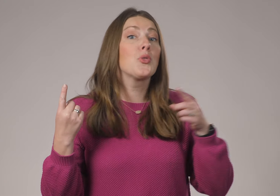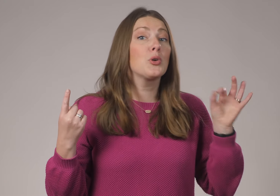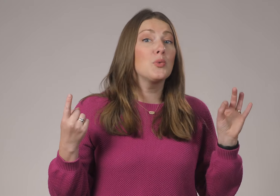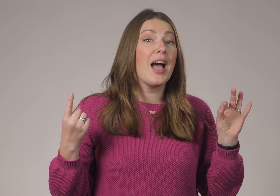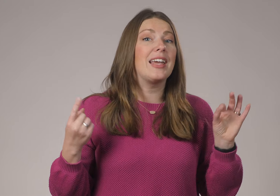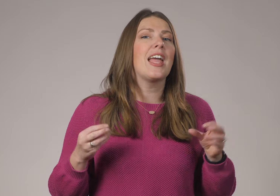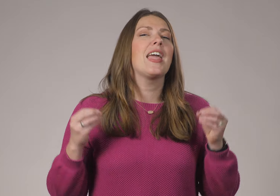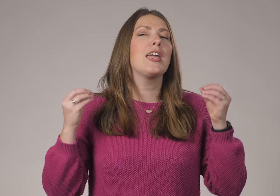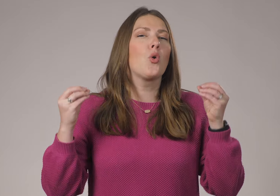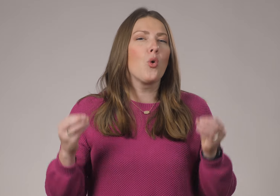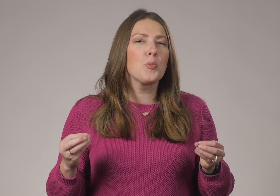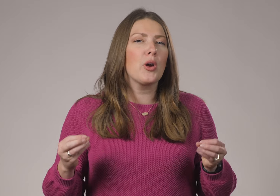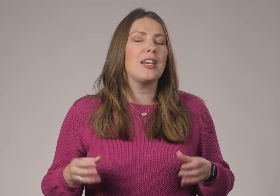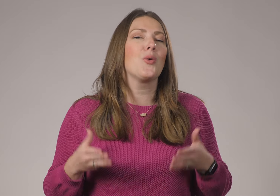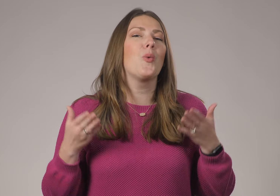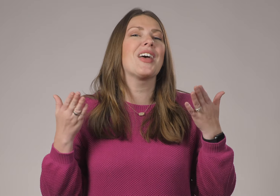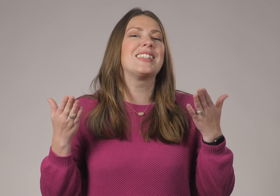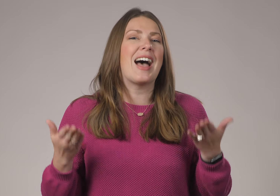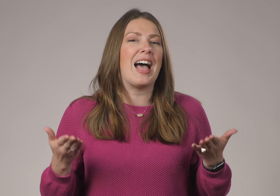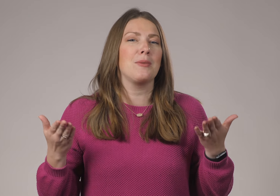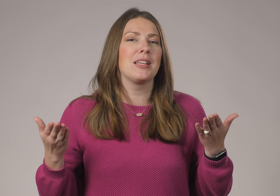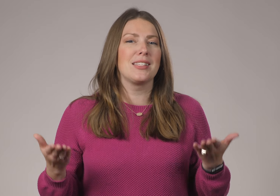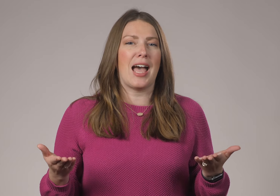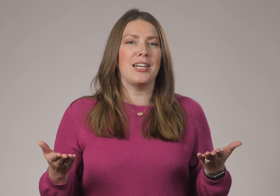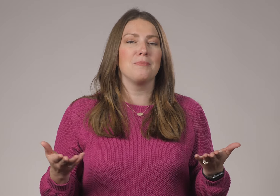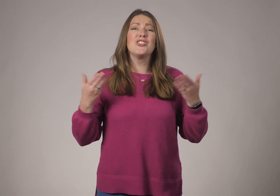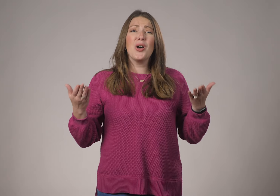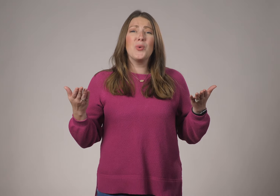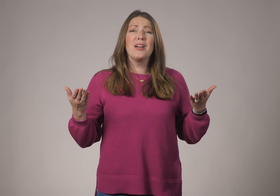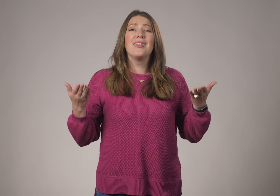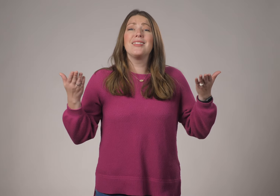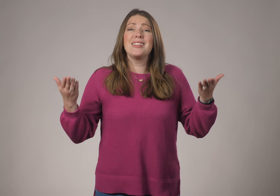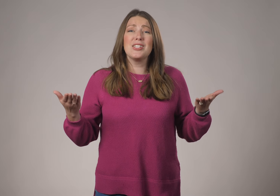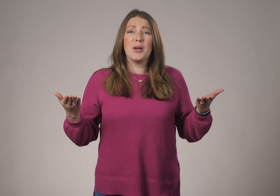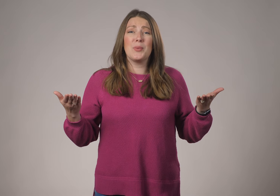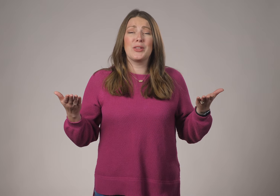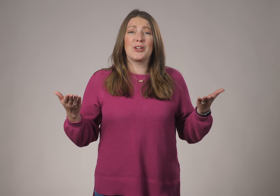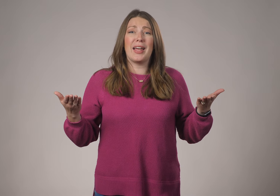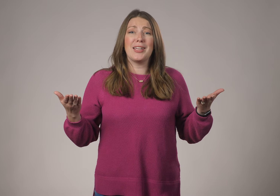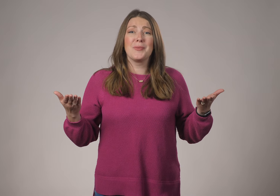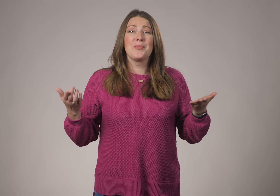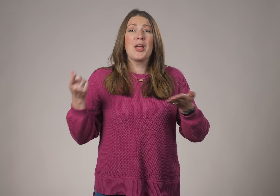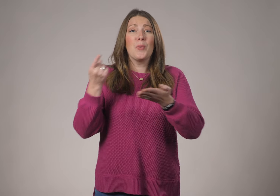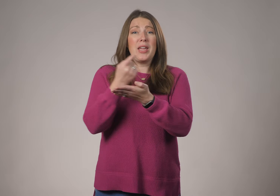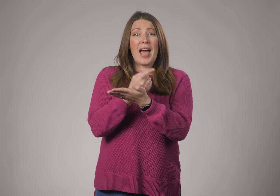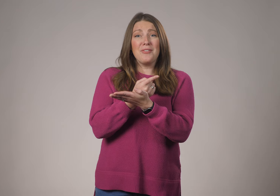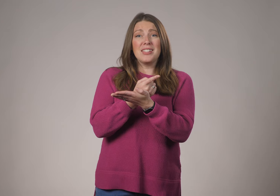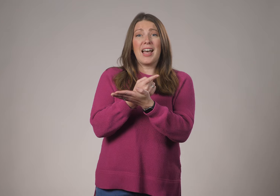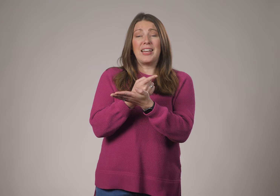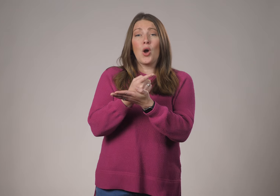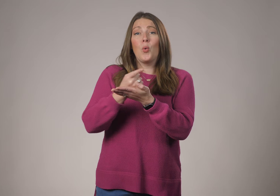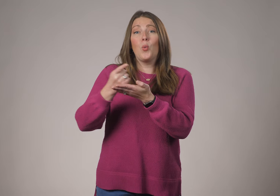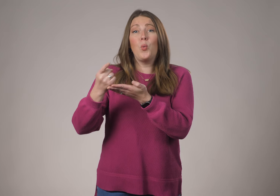through 9 incorporated with a time sign. So this is what it would look like. We have the sign